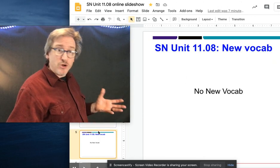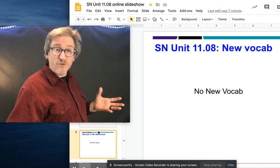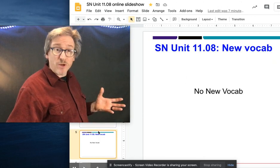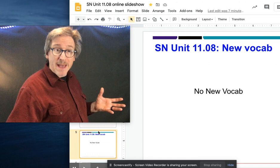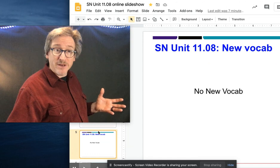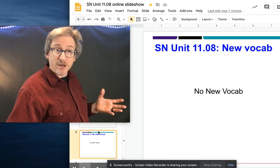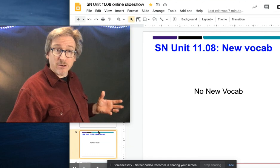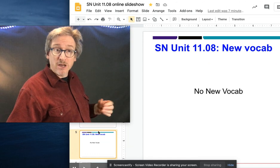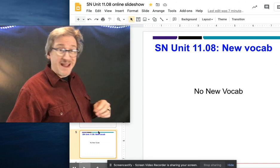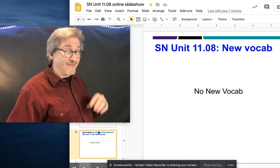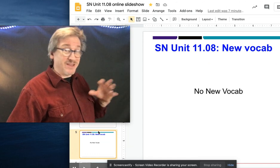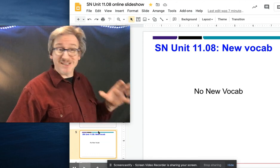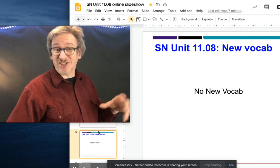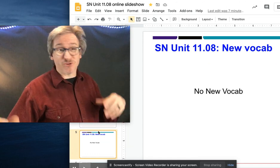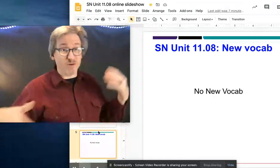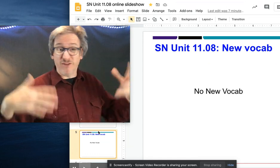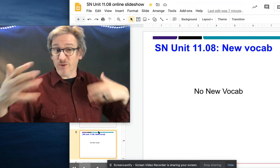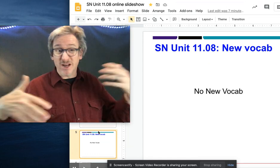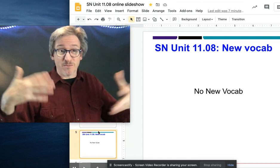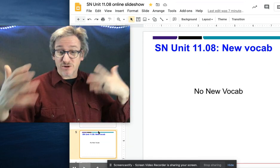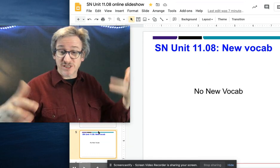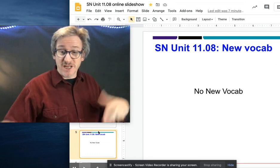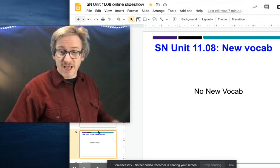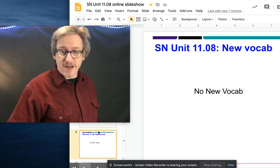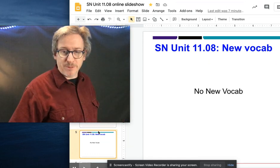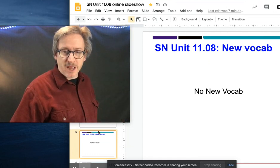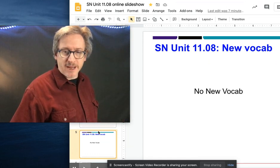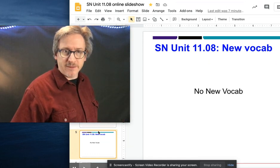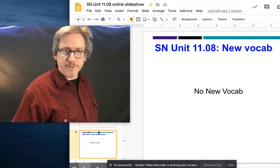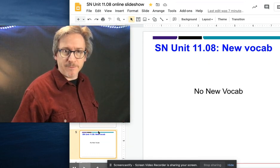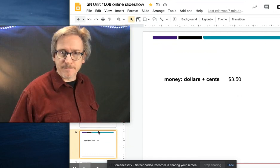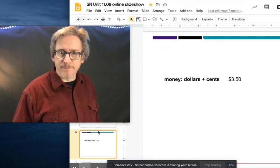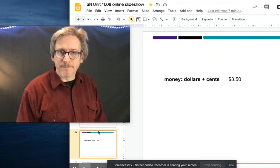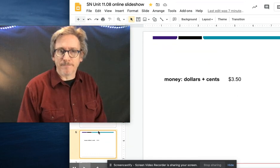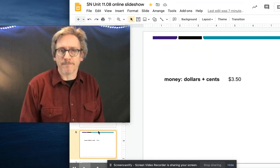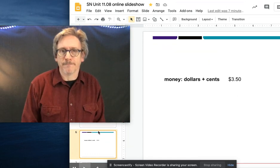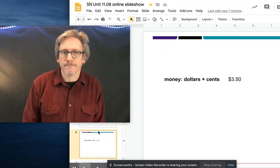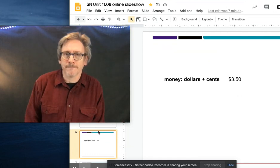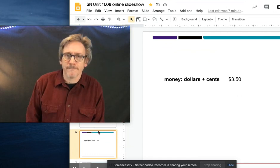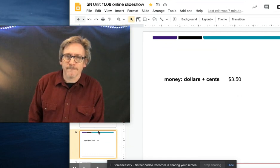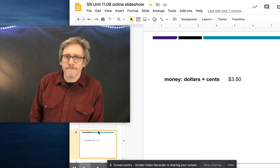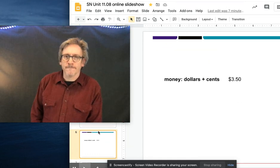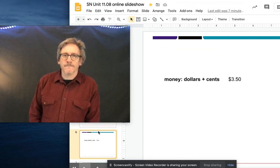There's no new vocab in here. Everything's just reviewing numbers and applying them.